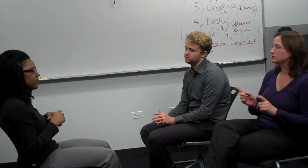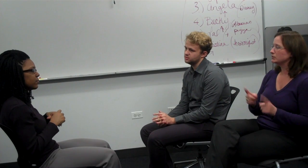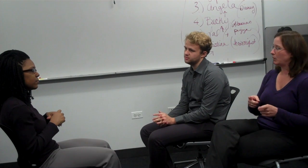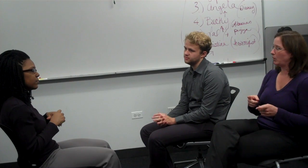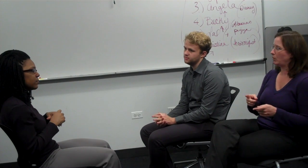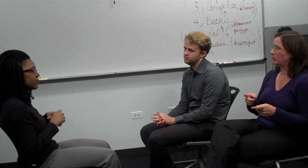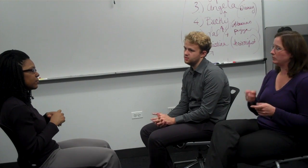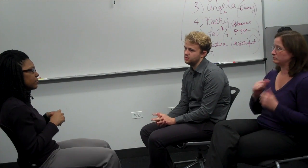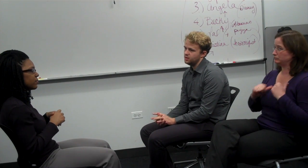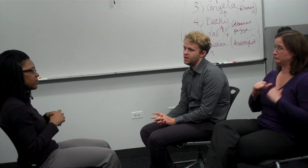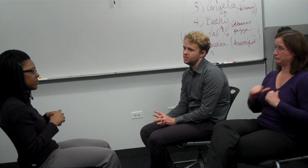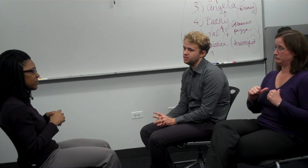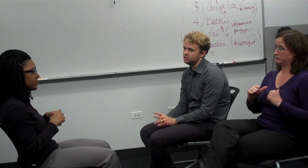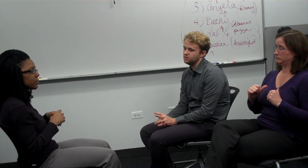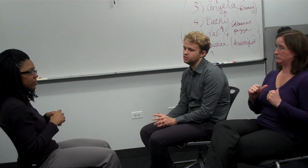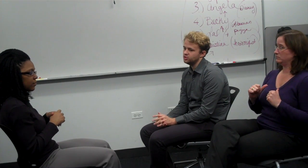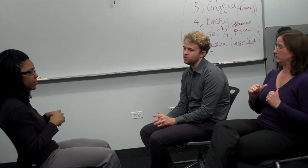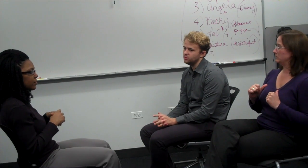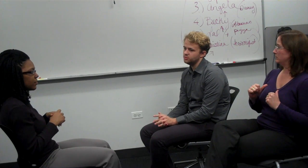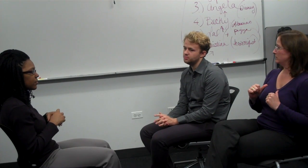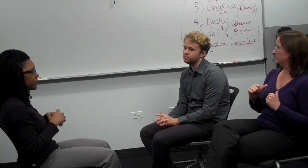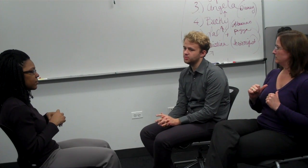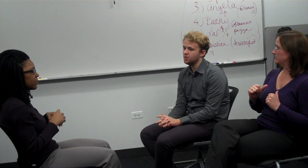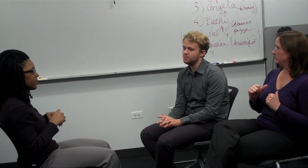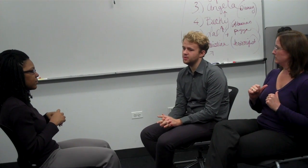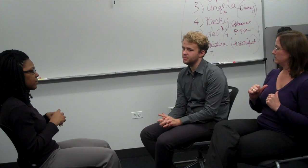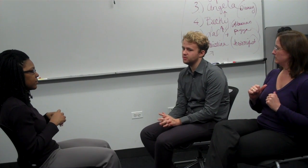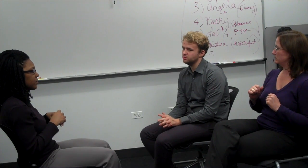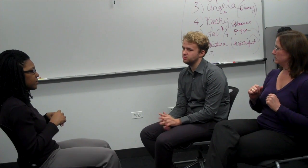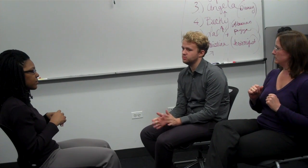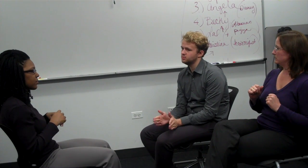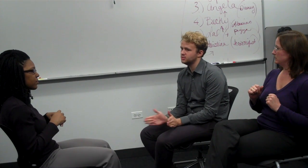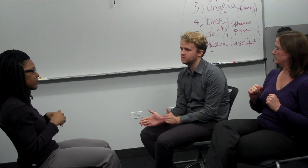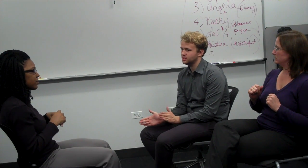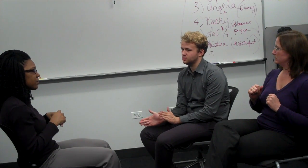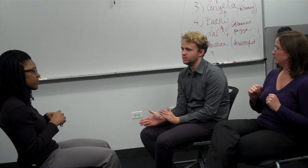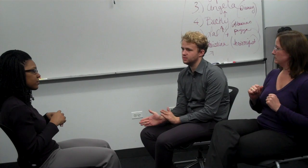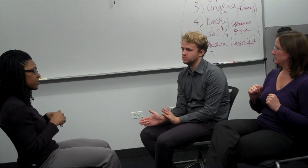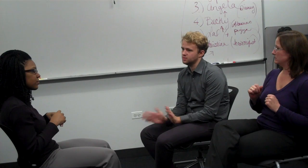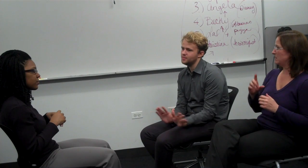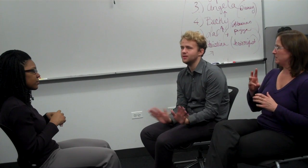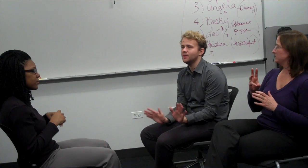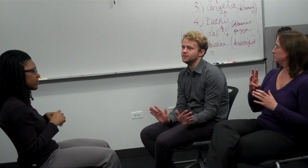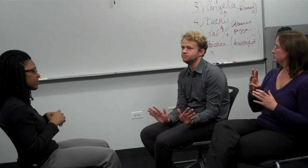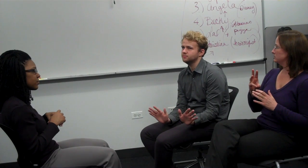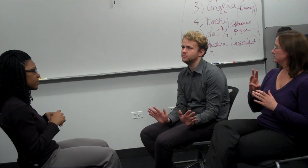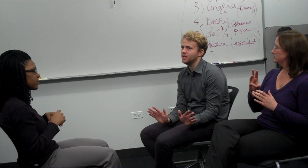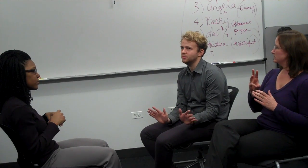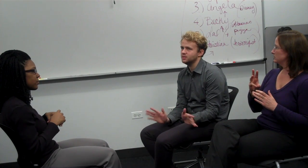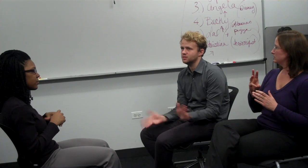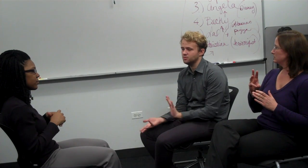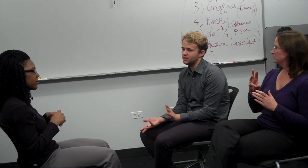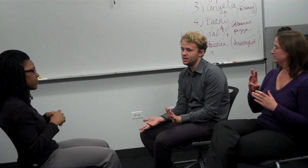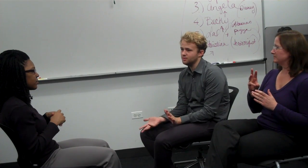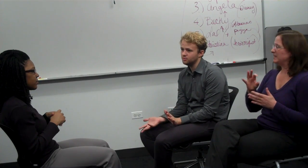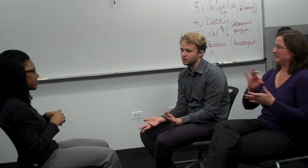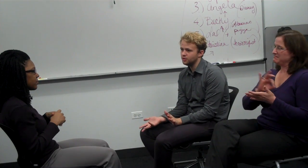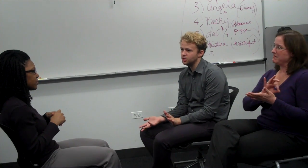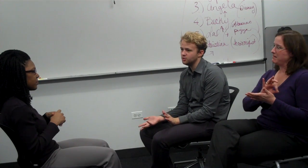months, and then the show would go up in about 6 weeks. I mean 9 weeks. So would that work for you?